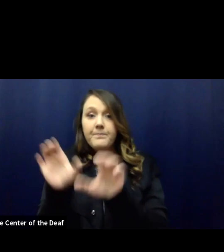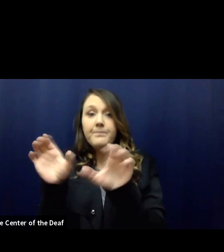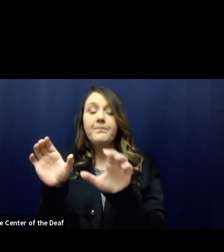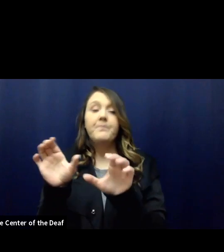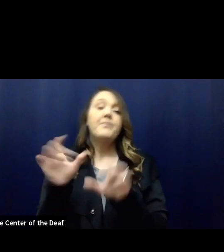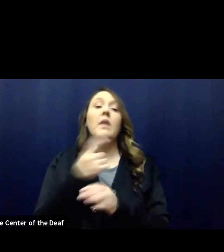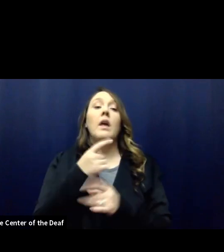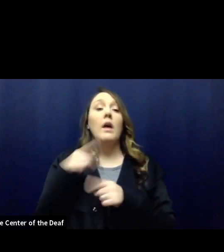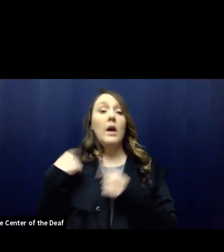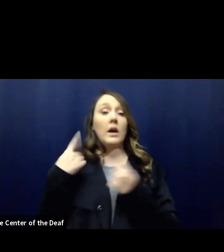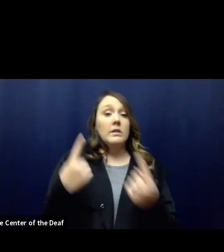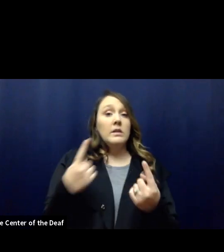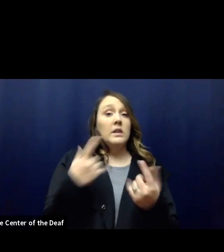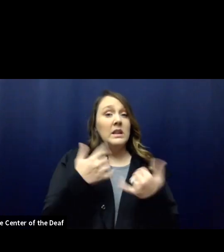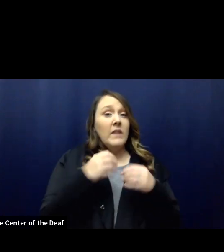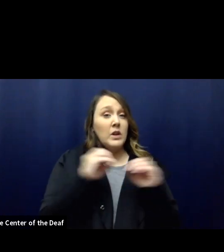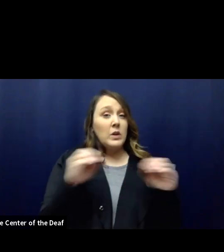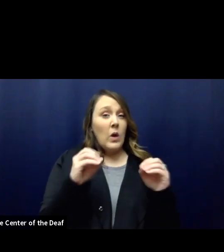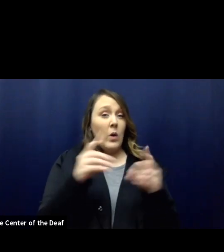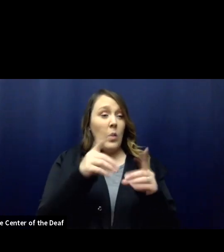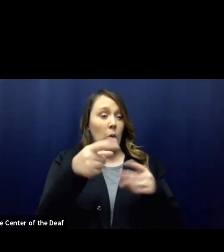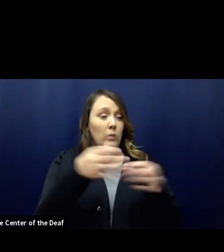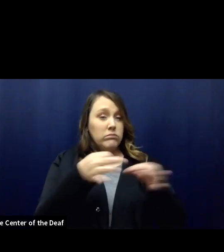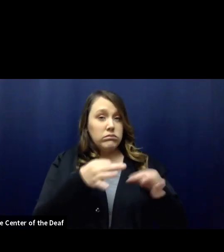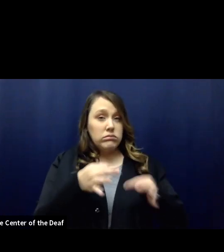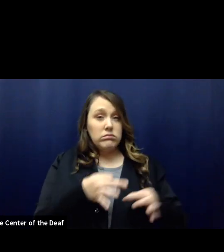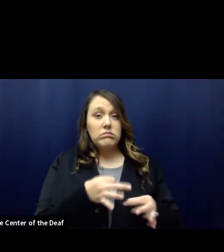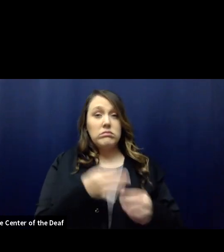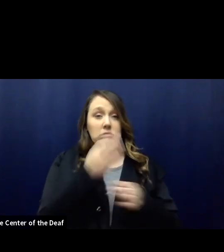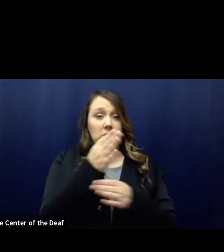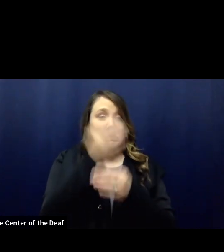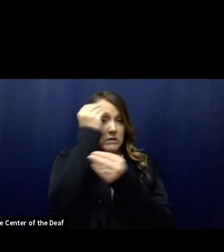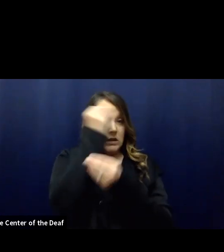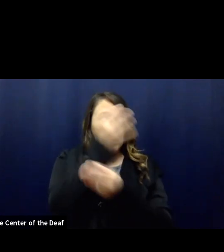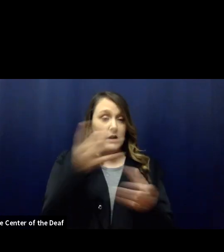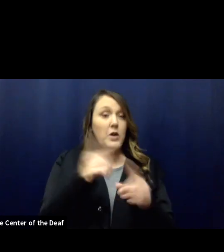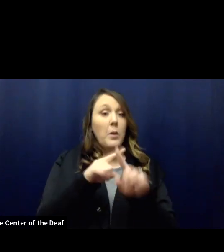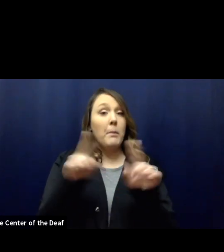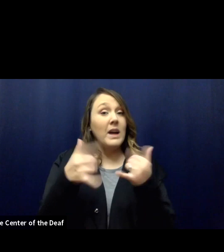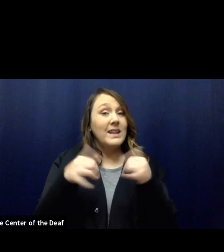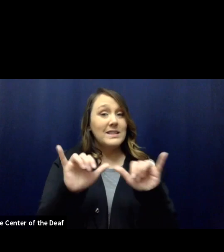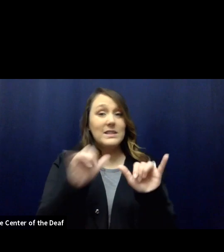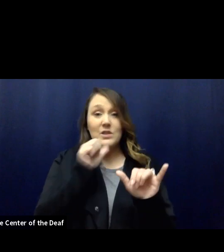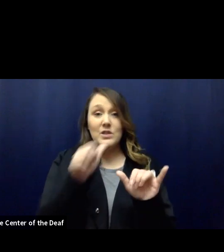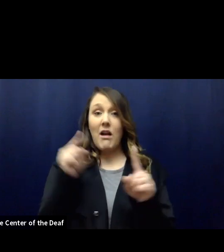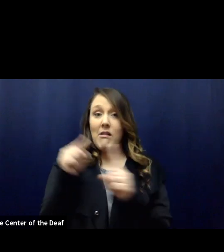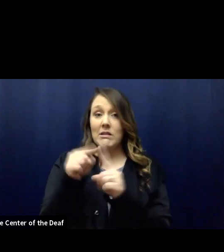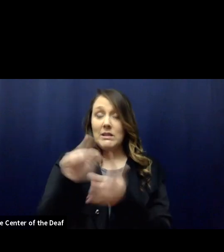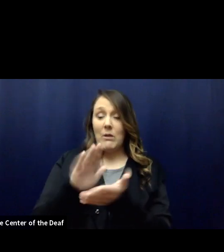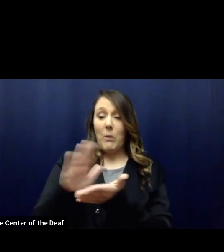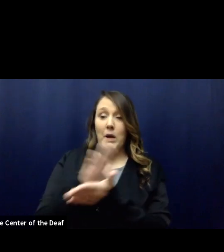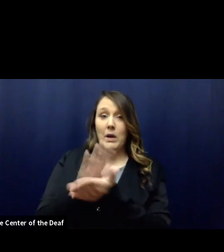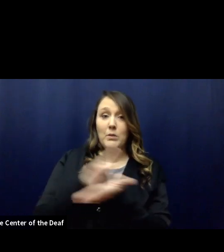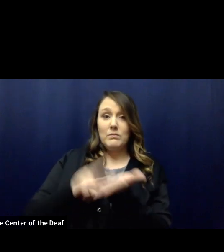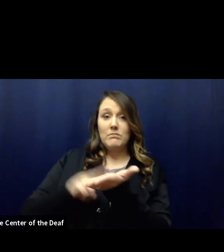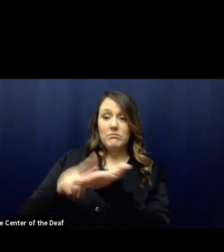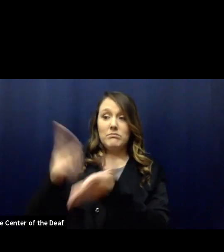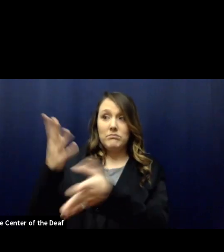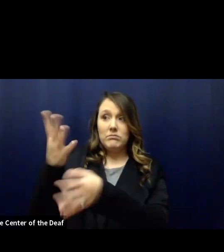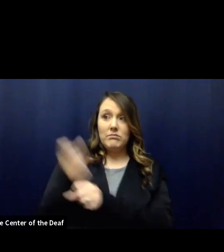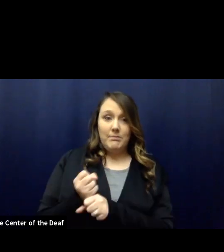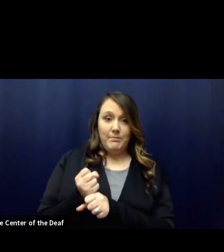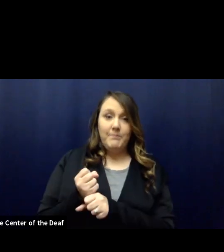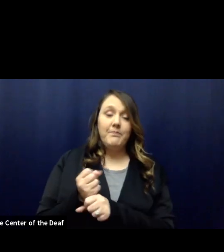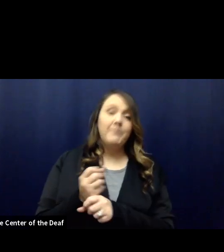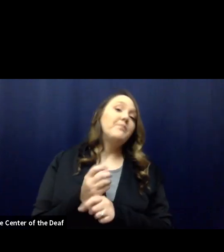in fact, we still don't have the complete picture until we have the contract from the Tennessee Department of Health. Based on